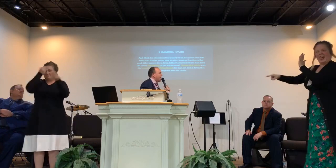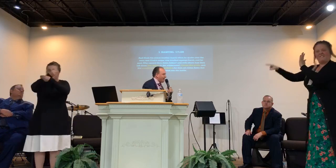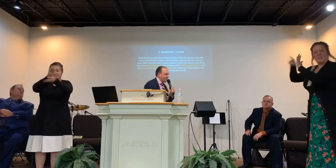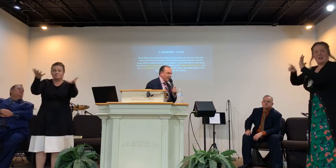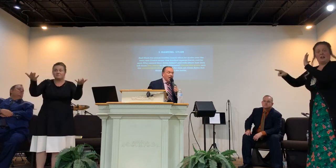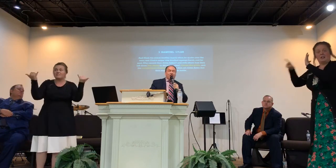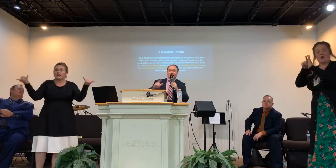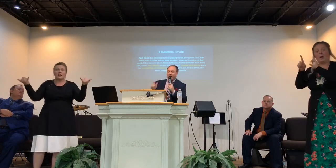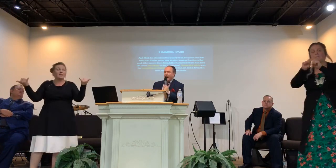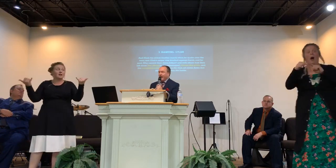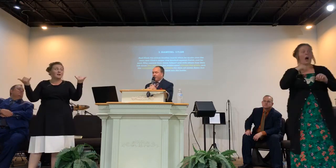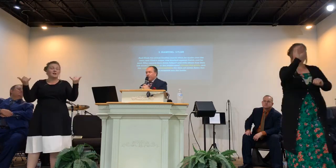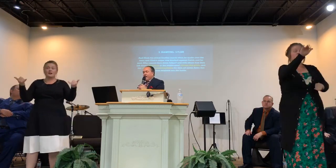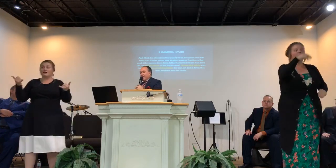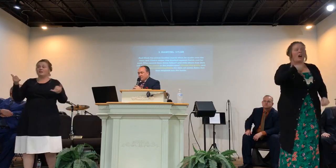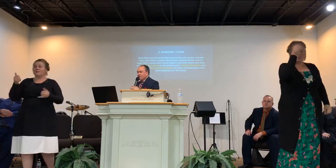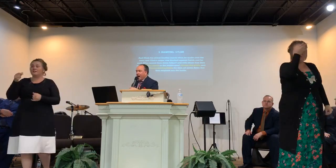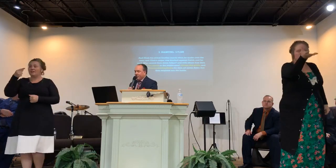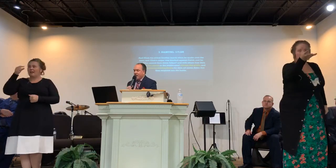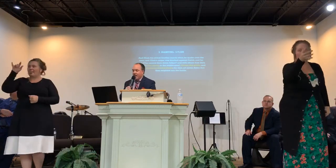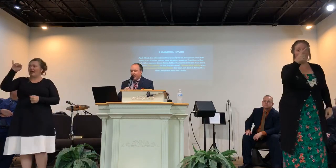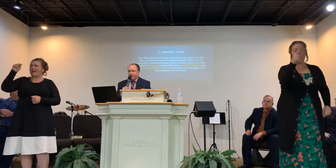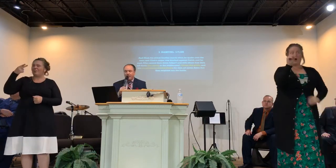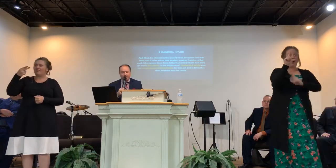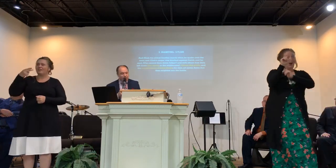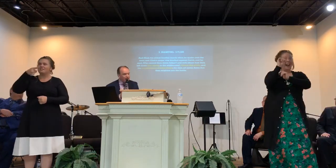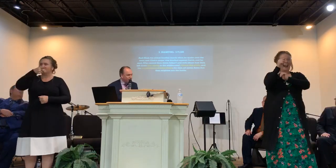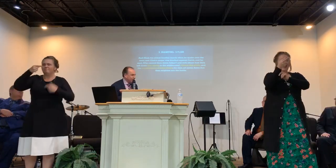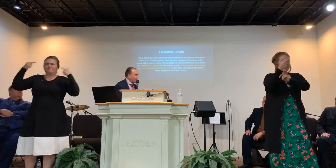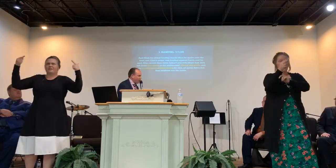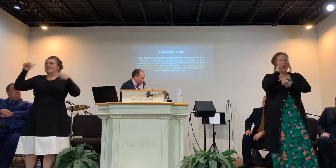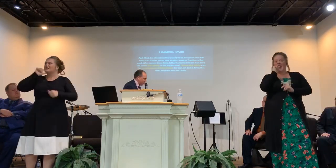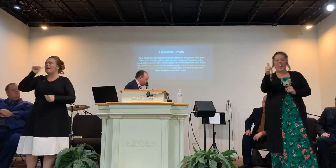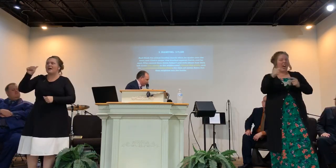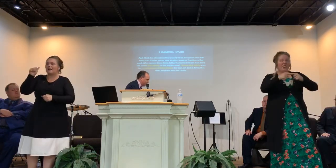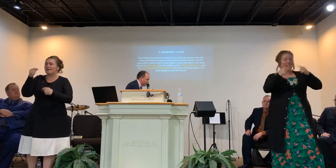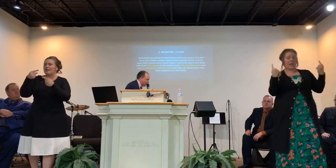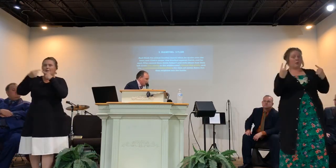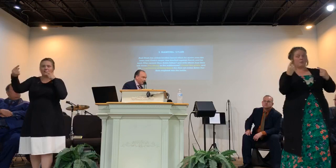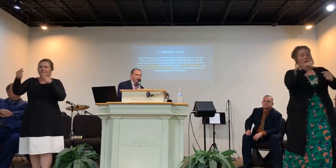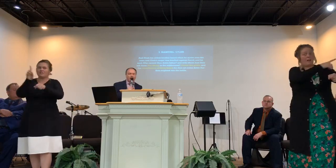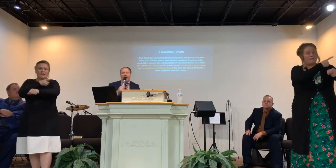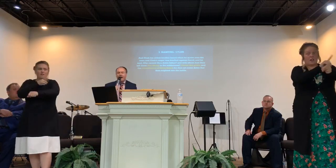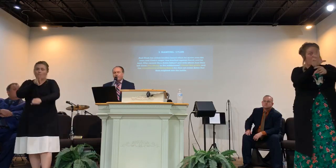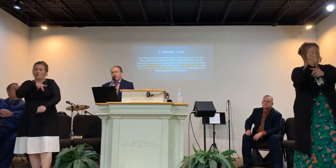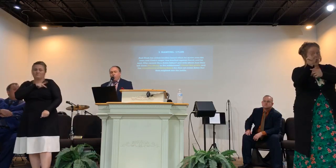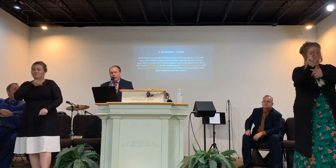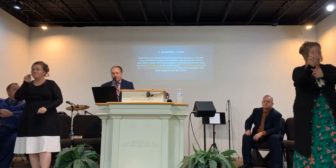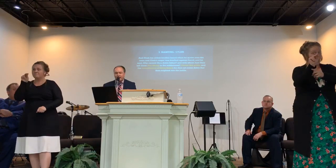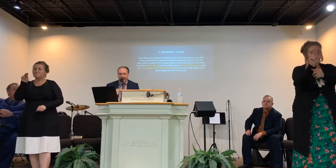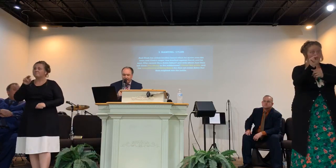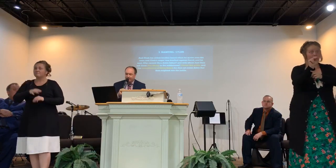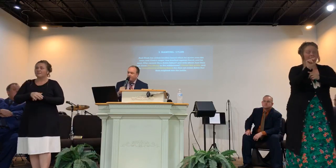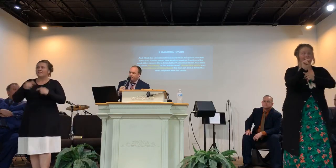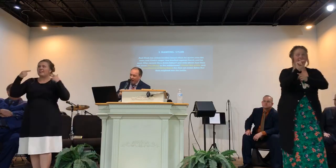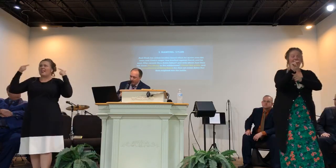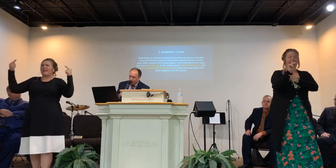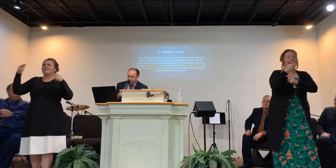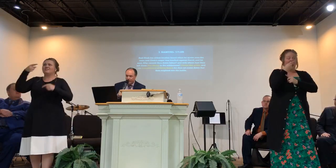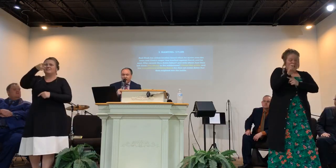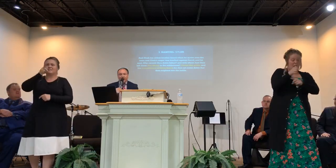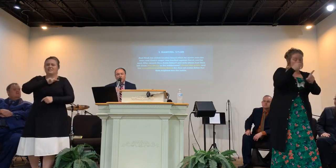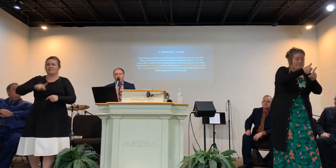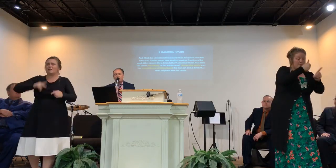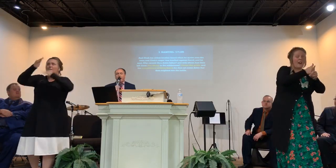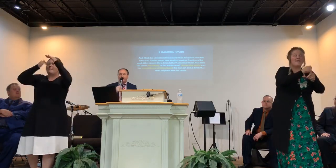you today that Goliath is not the enemy of David personally. Goliath was a kingdom